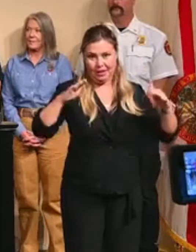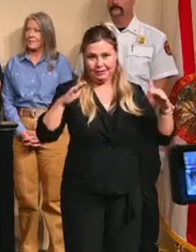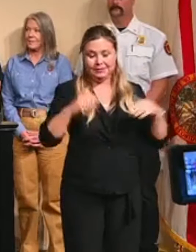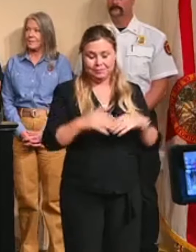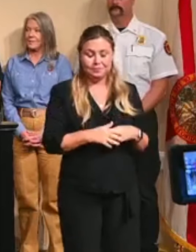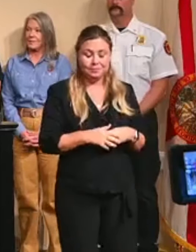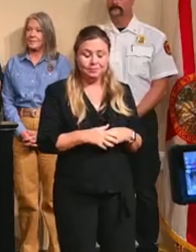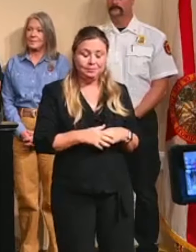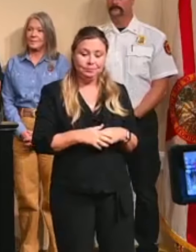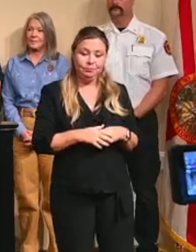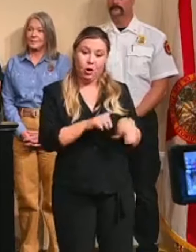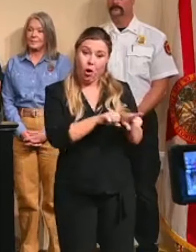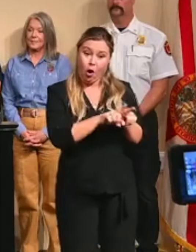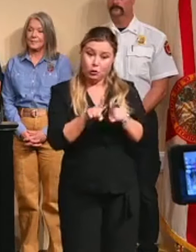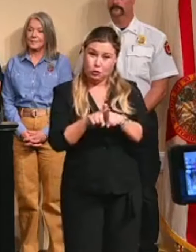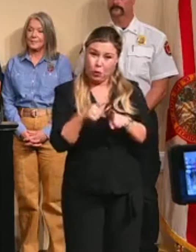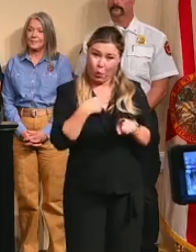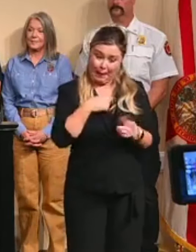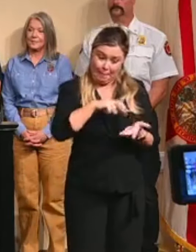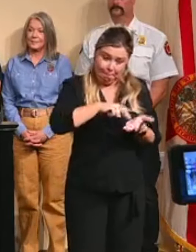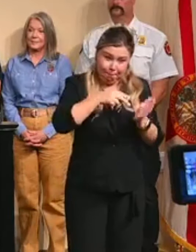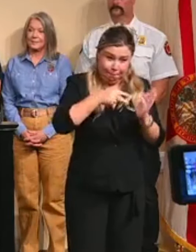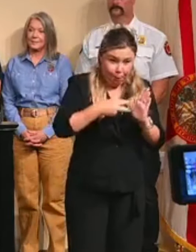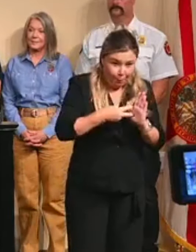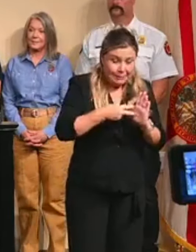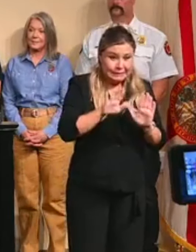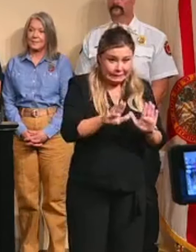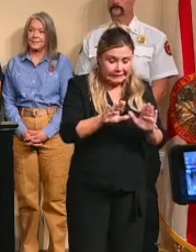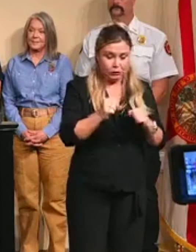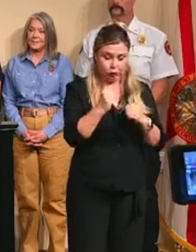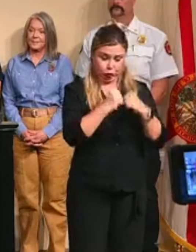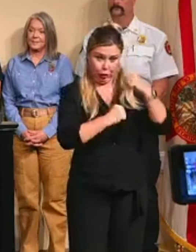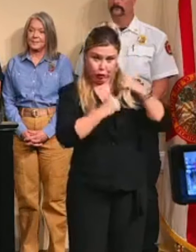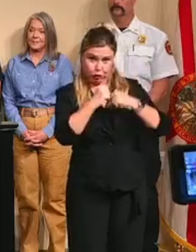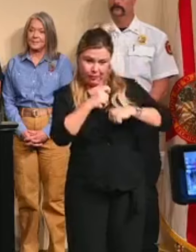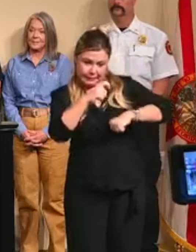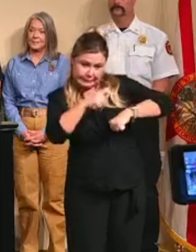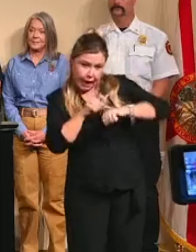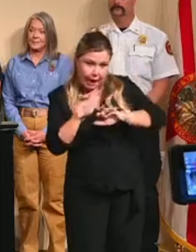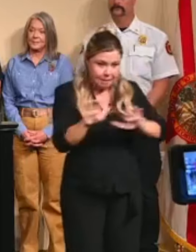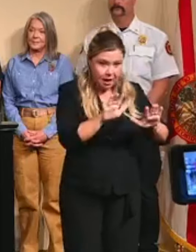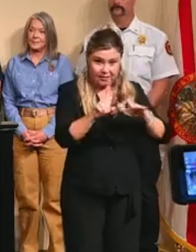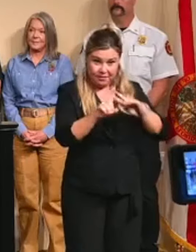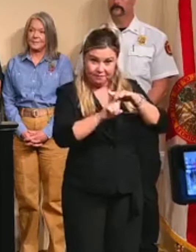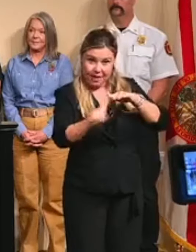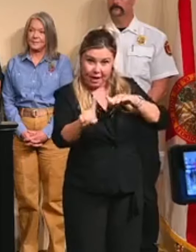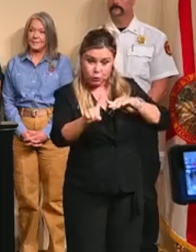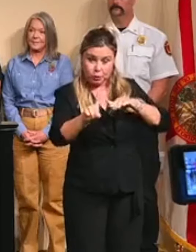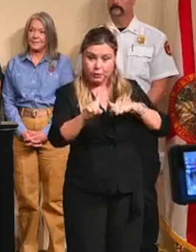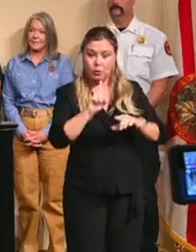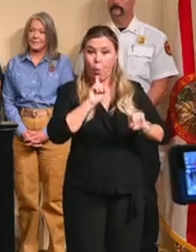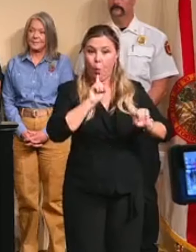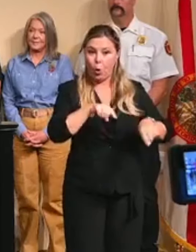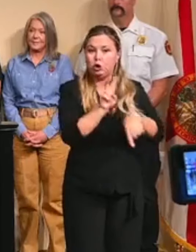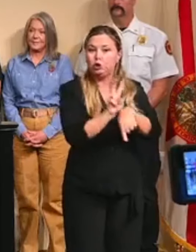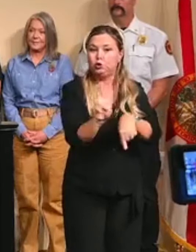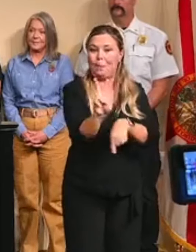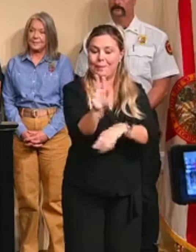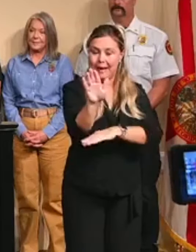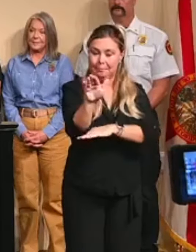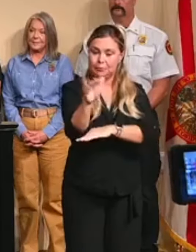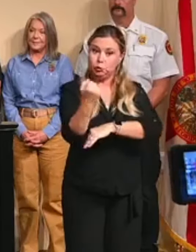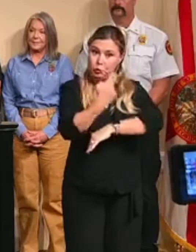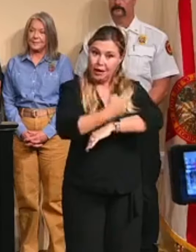With that said, we purposefully structured the timing of evacuation order of 2 p.m. today